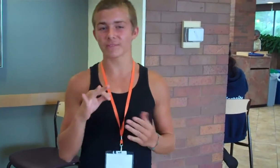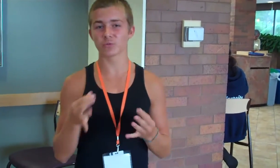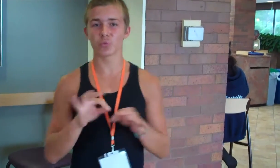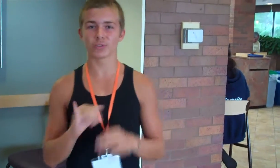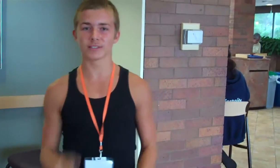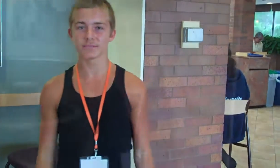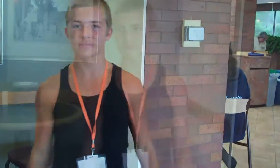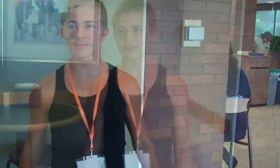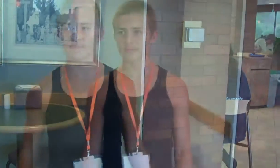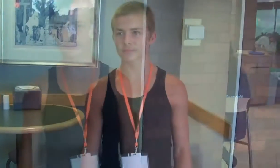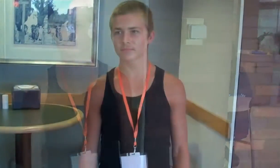UIF would work.